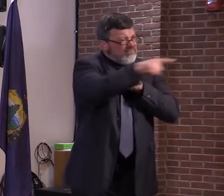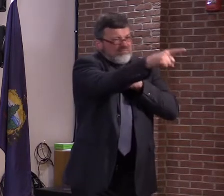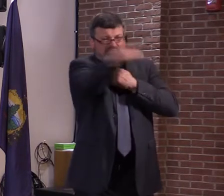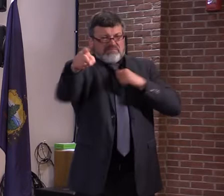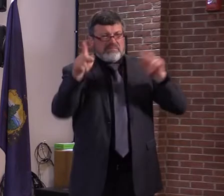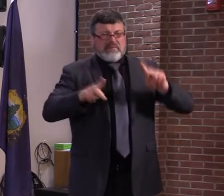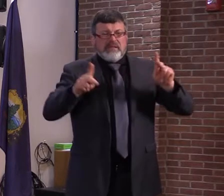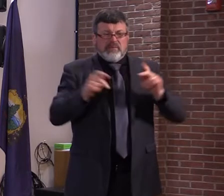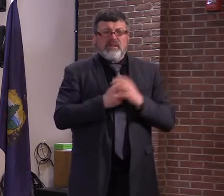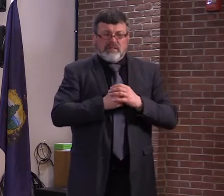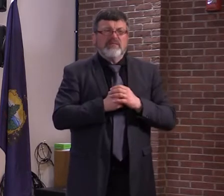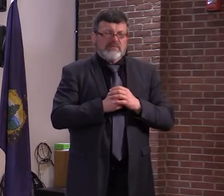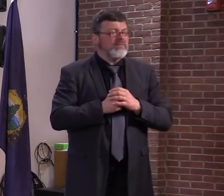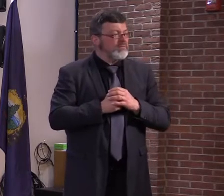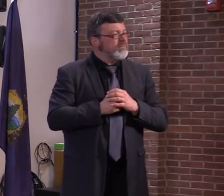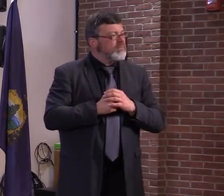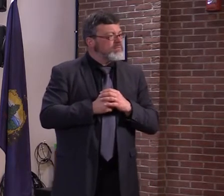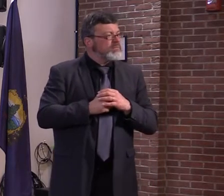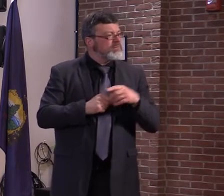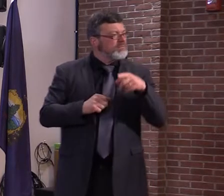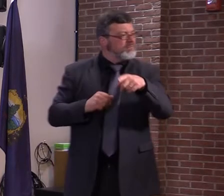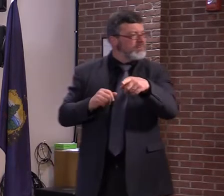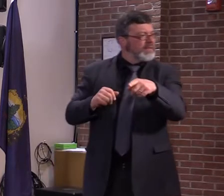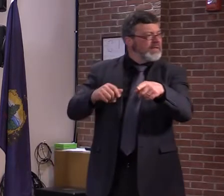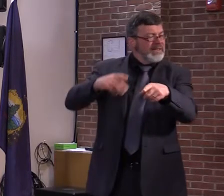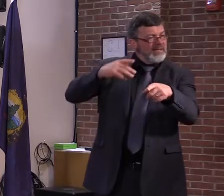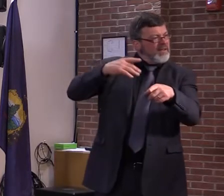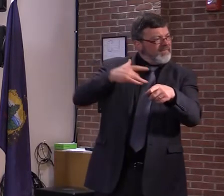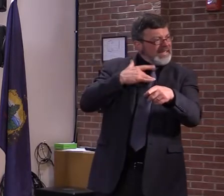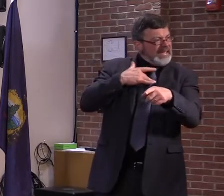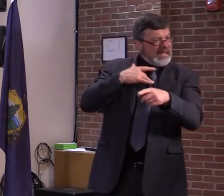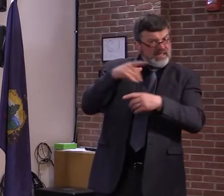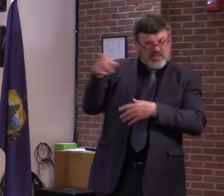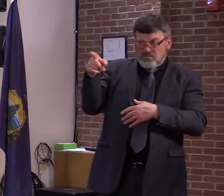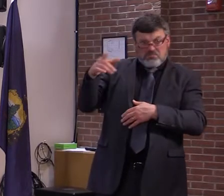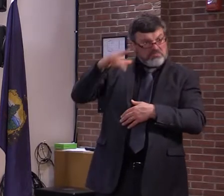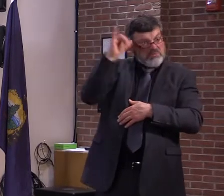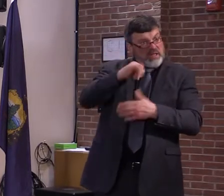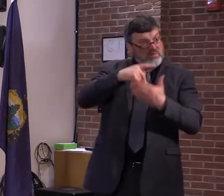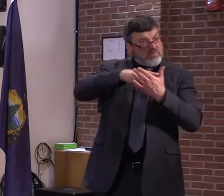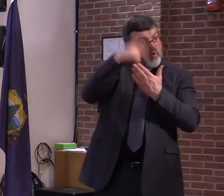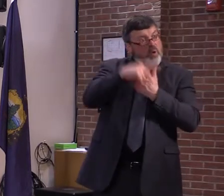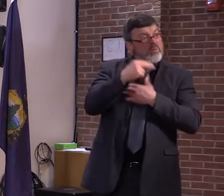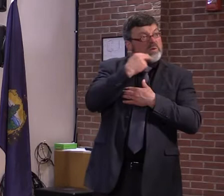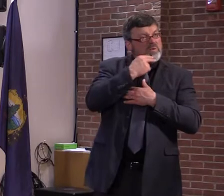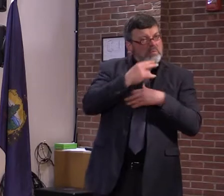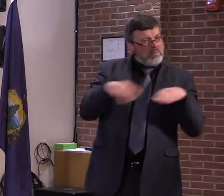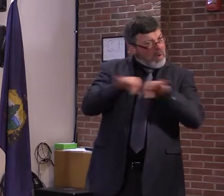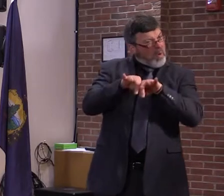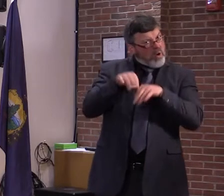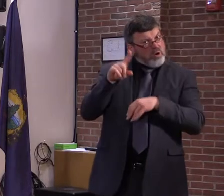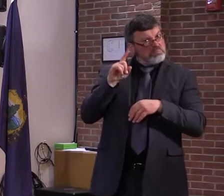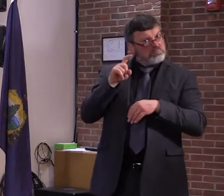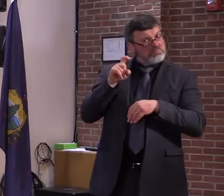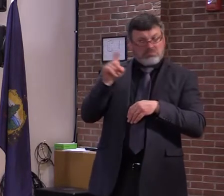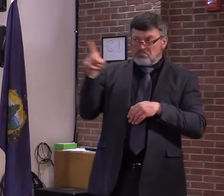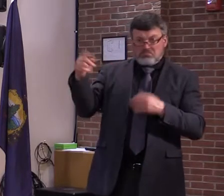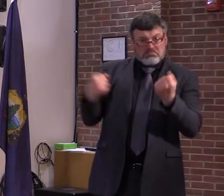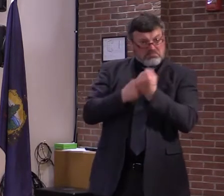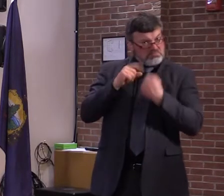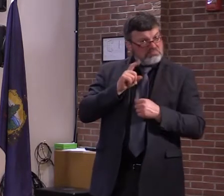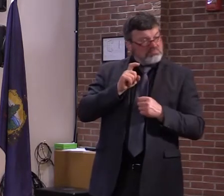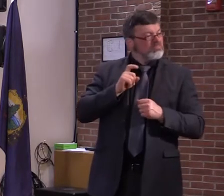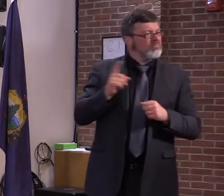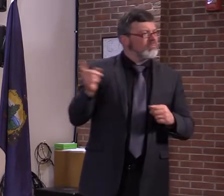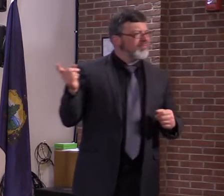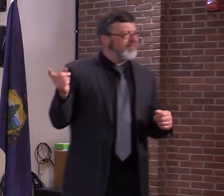directing more public state, public dollars towards nutrition assistance programs? Well, again, it depends. Again, I'll defer